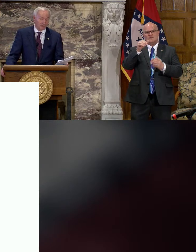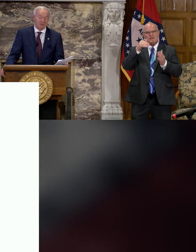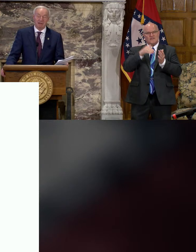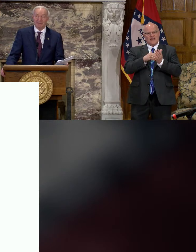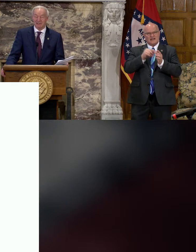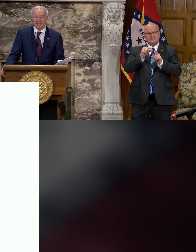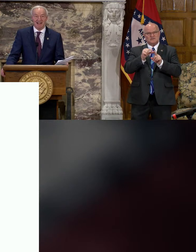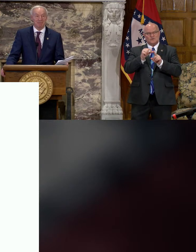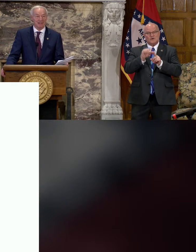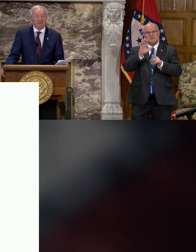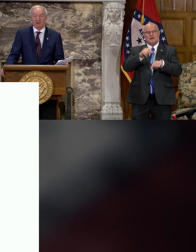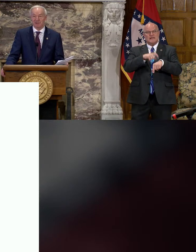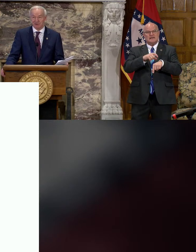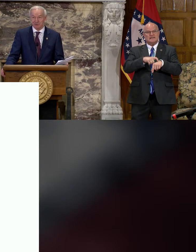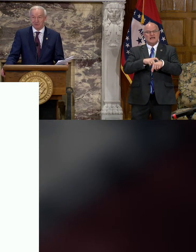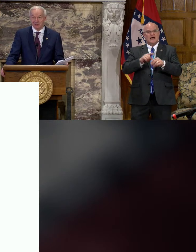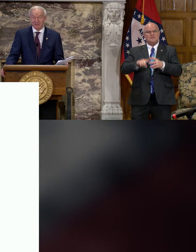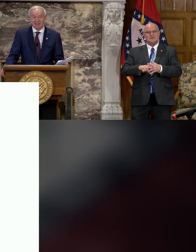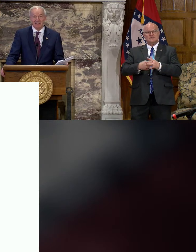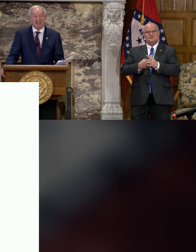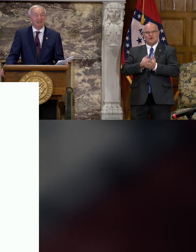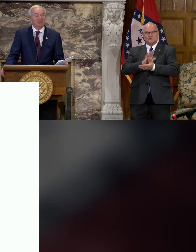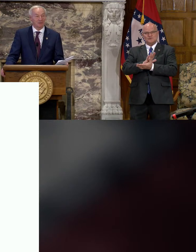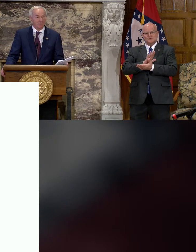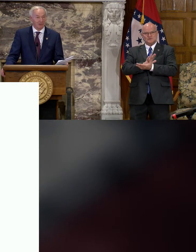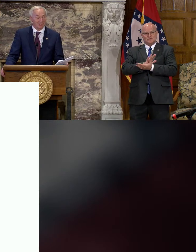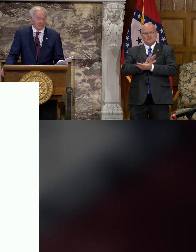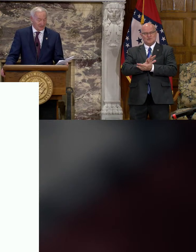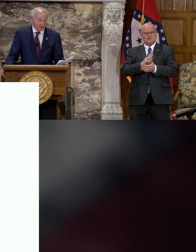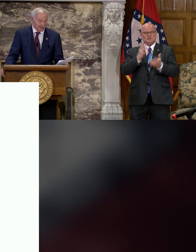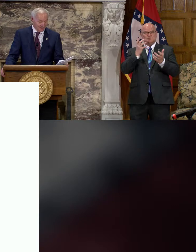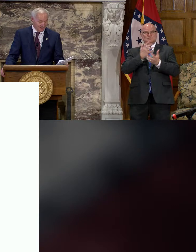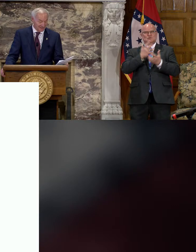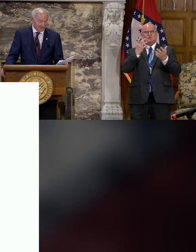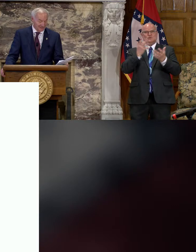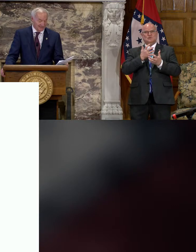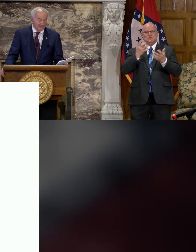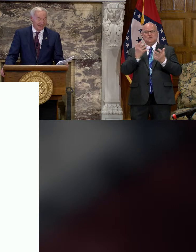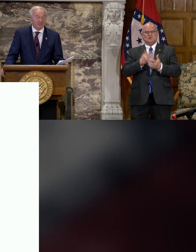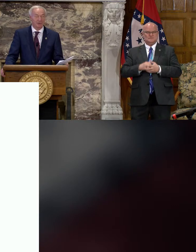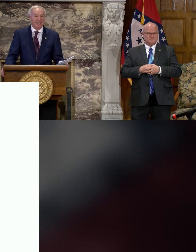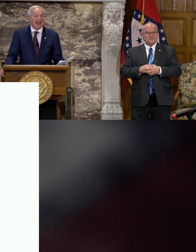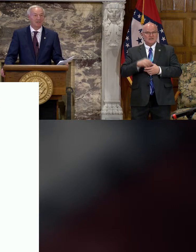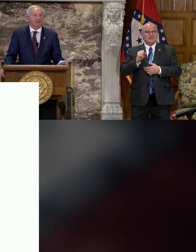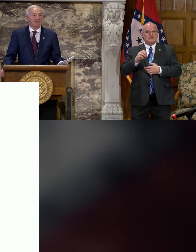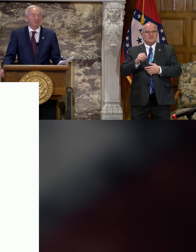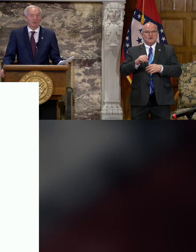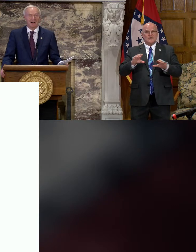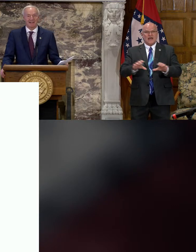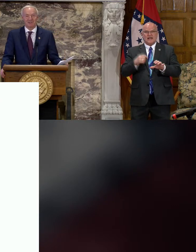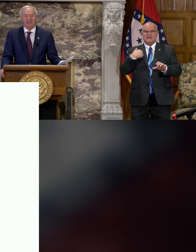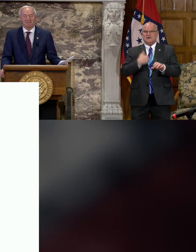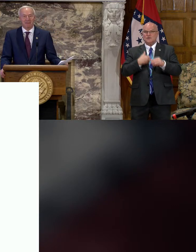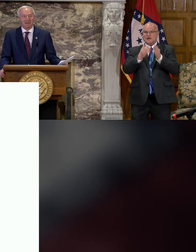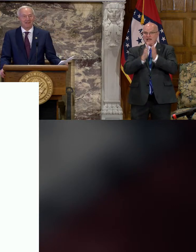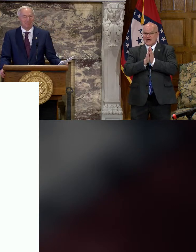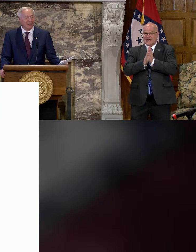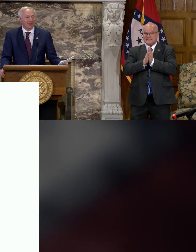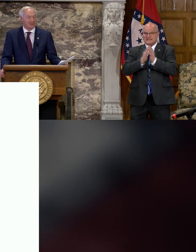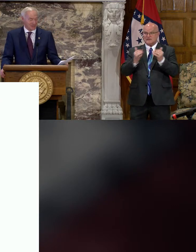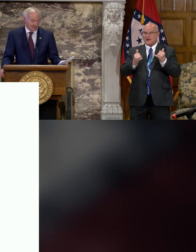300,000 words by the time they start school. An extraordinary statistic. And so the action that we're